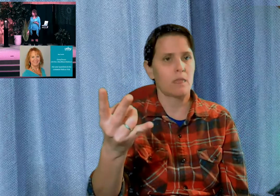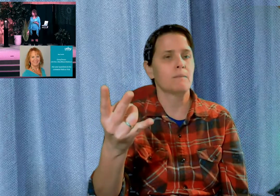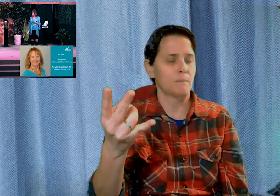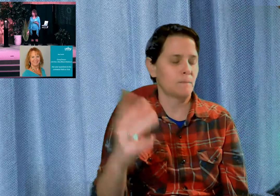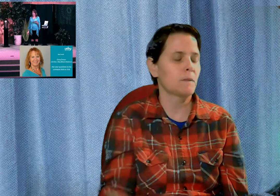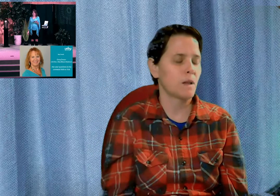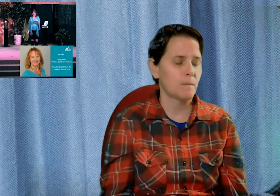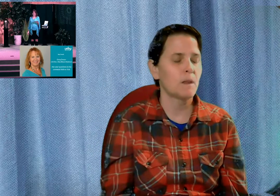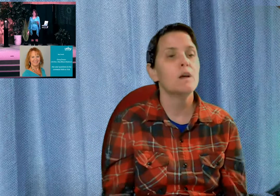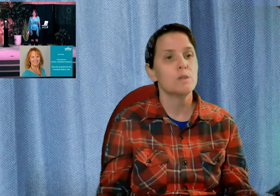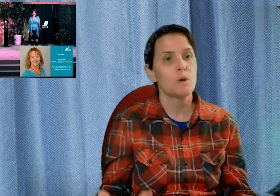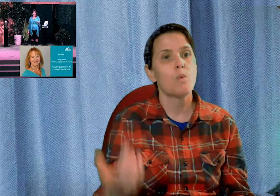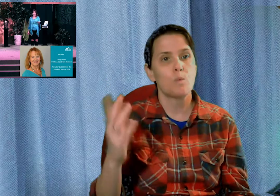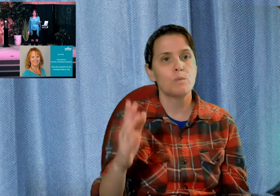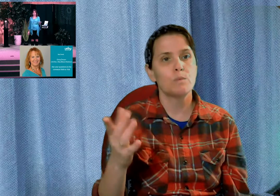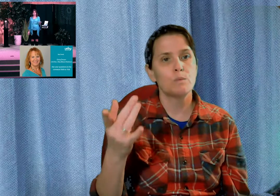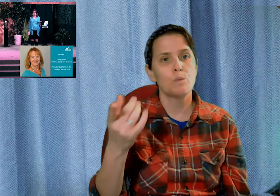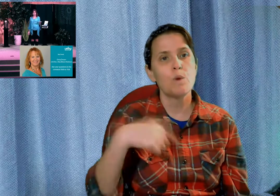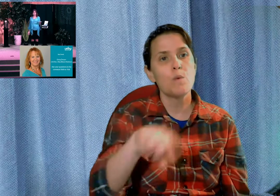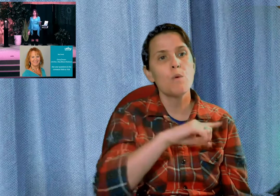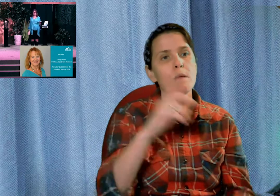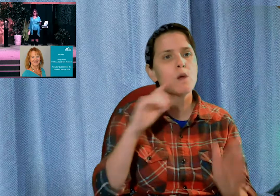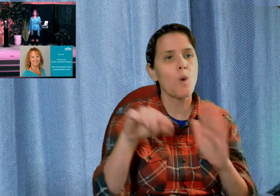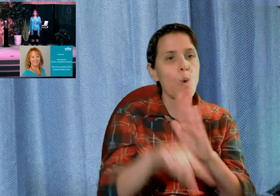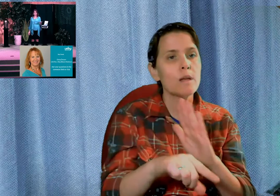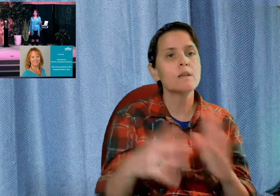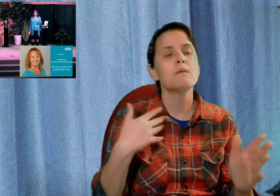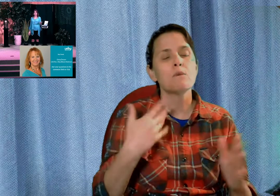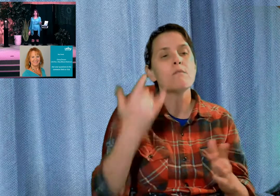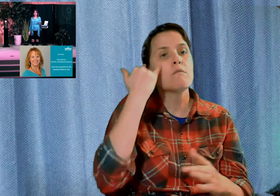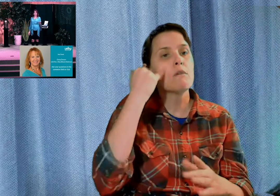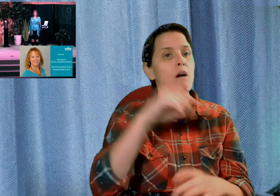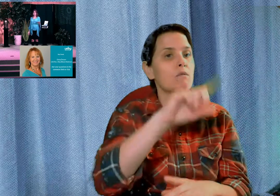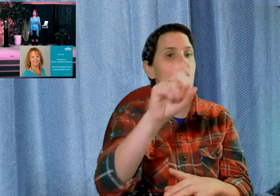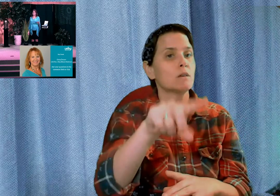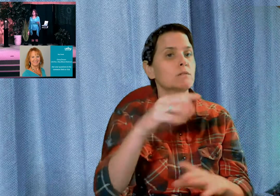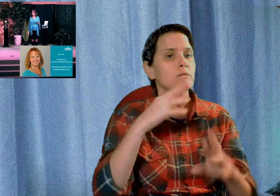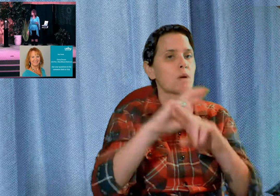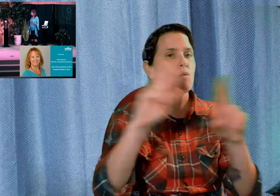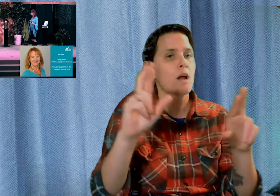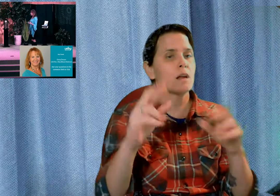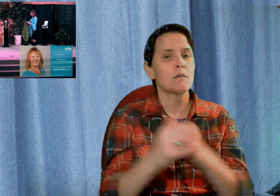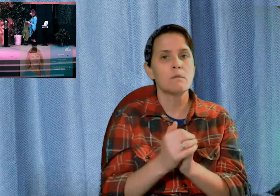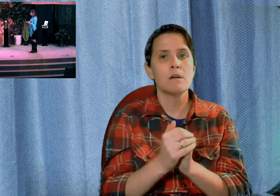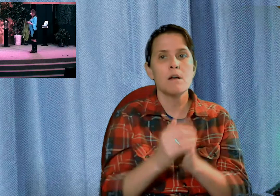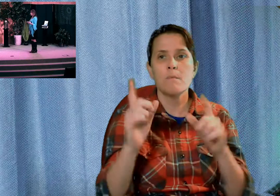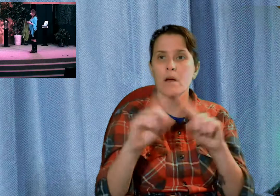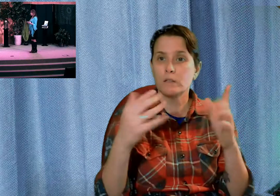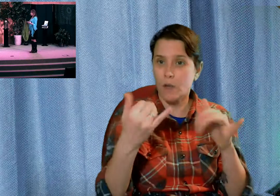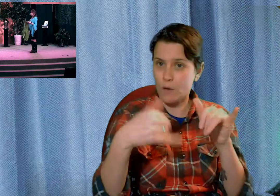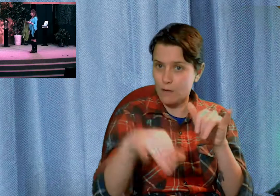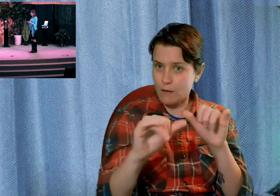around, and if you have a question for Reverend Eliza, get that ready, type it in the comments. Shall we continue to play with the prayer